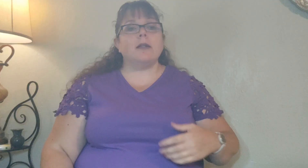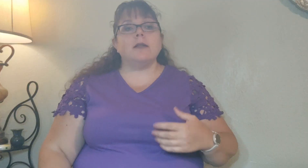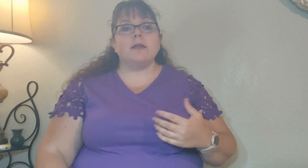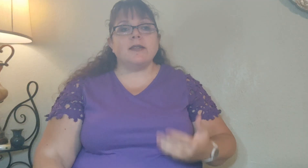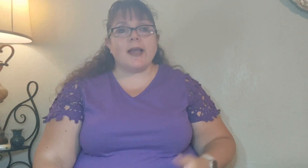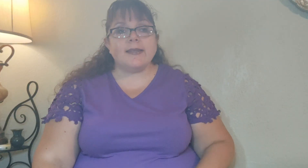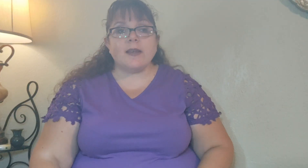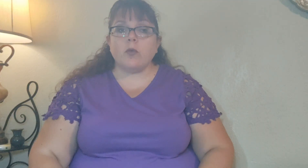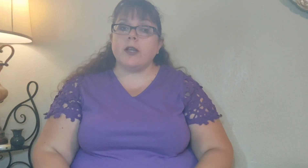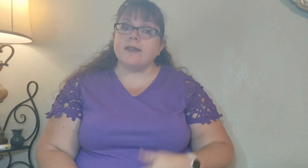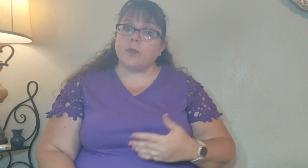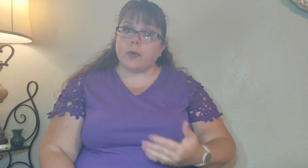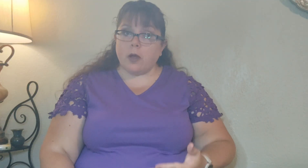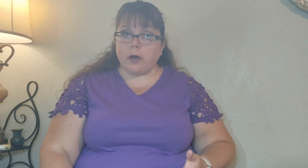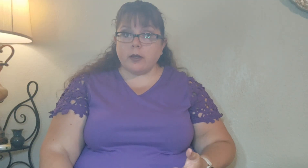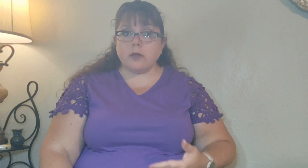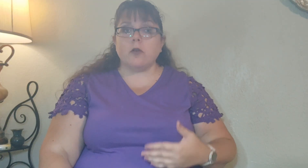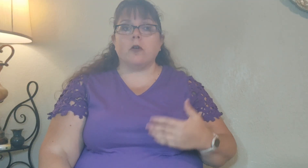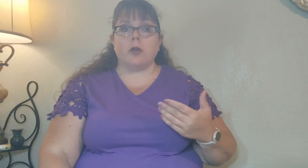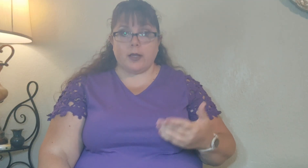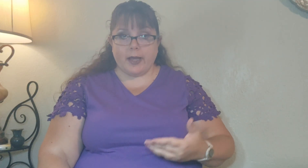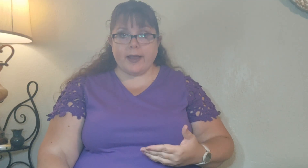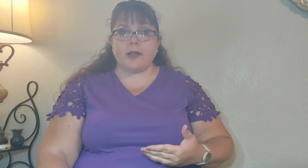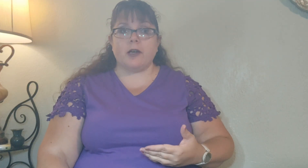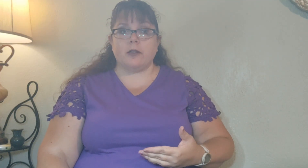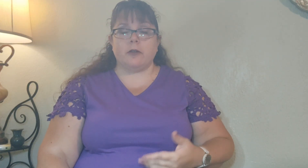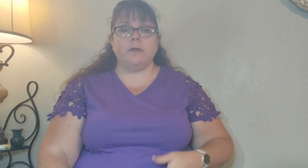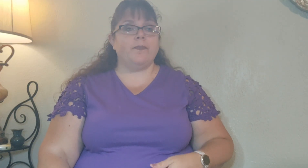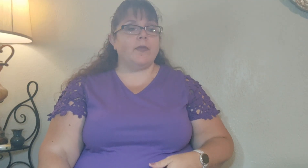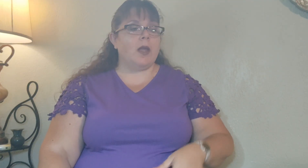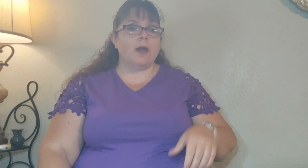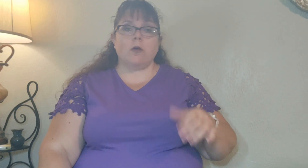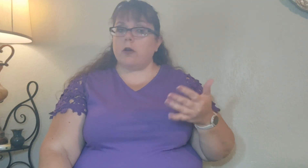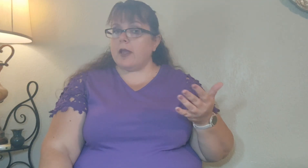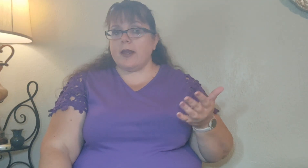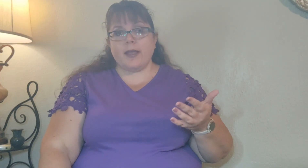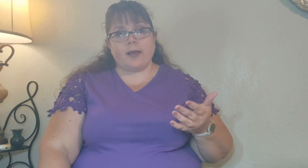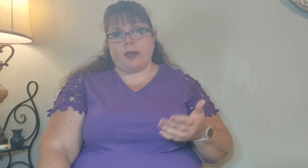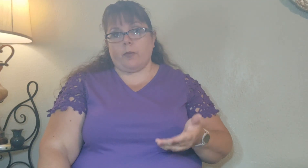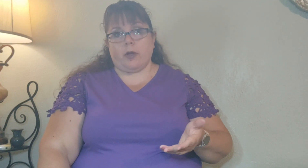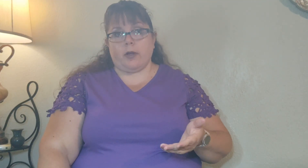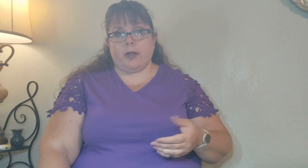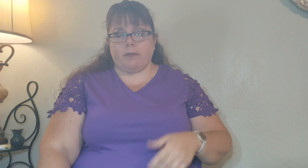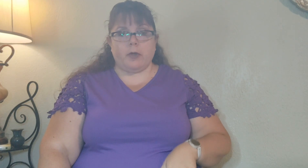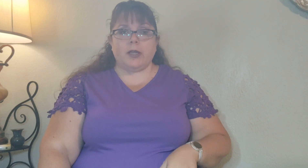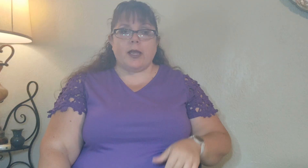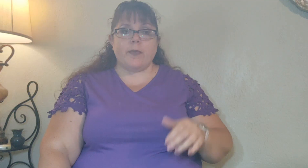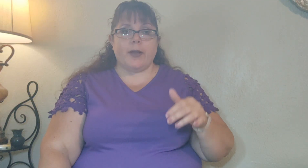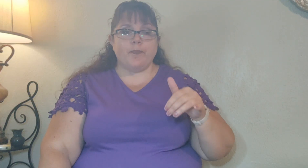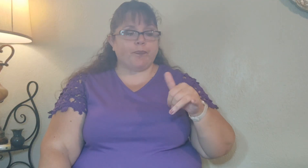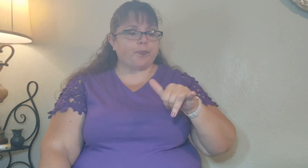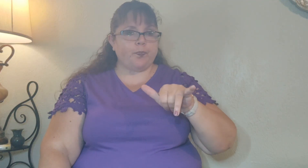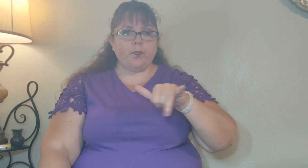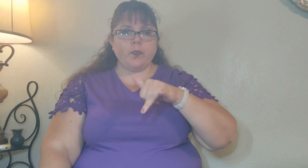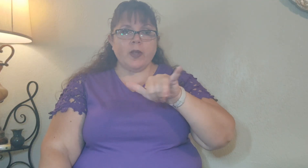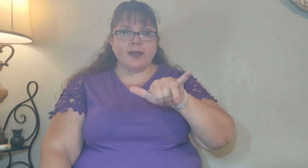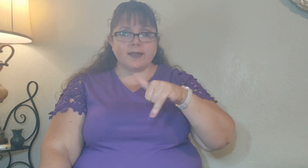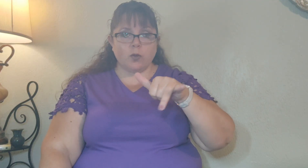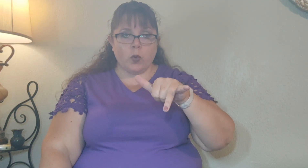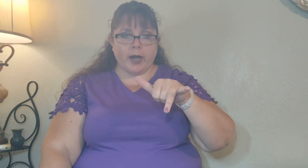And to say someone is blonde or a light color, or any kind of blonde really, but it's the